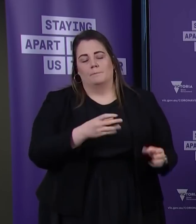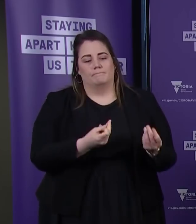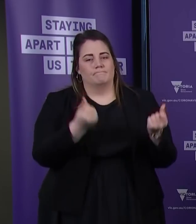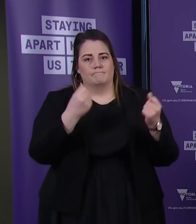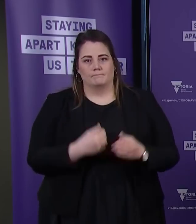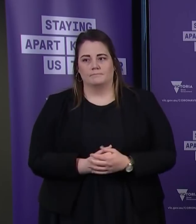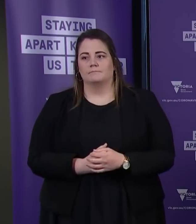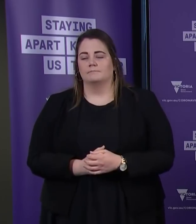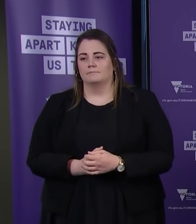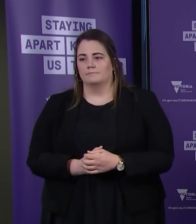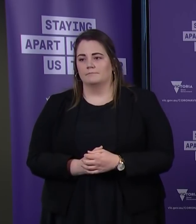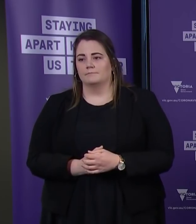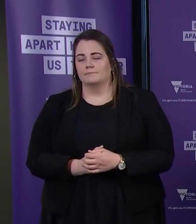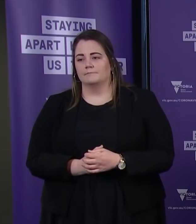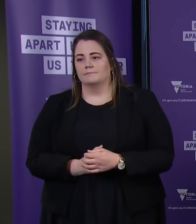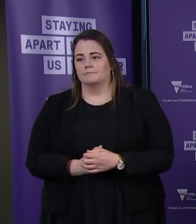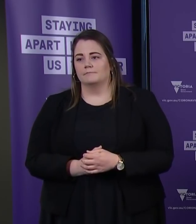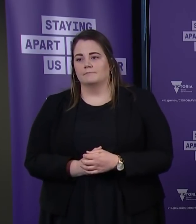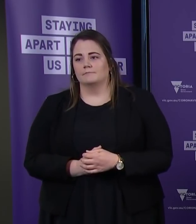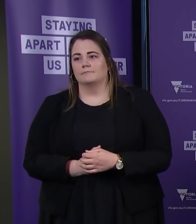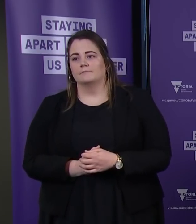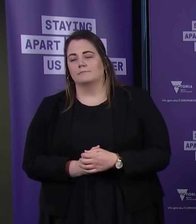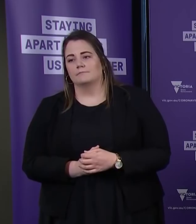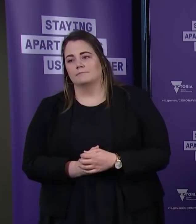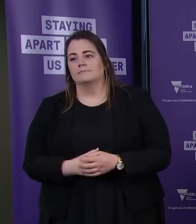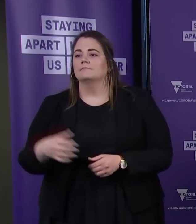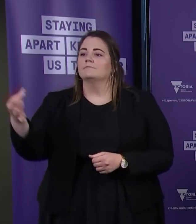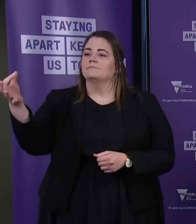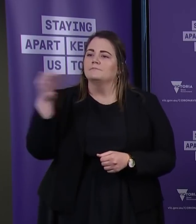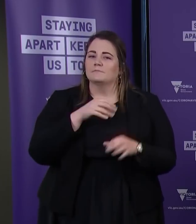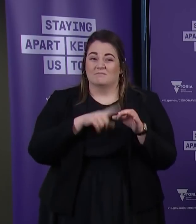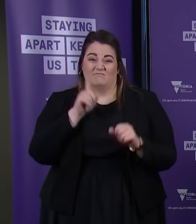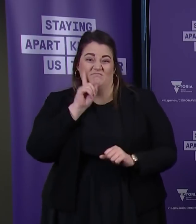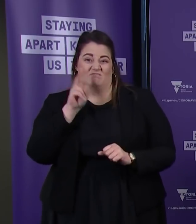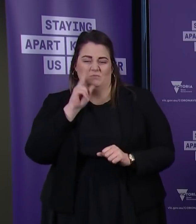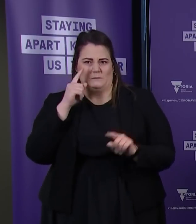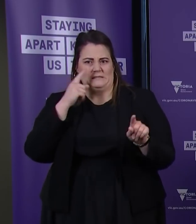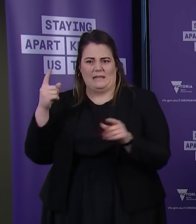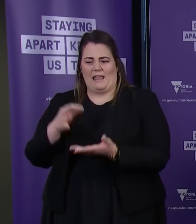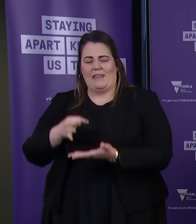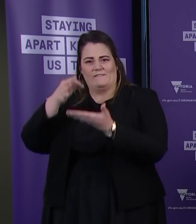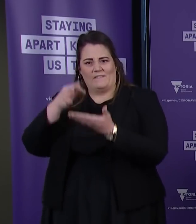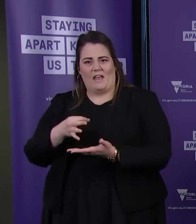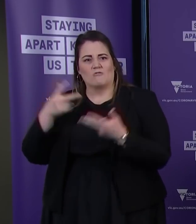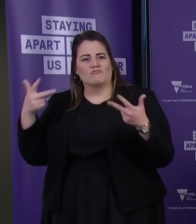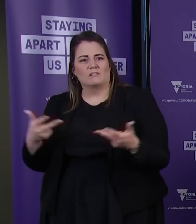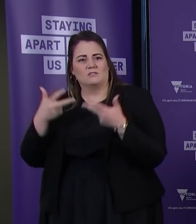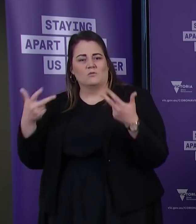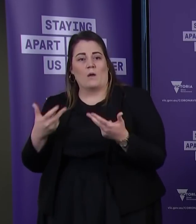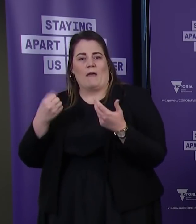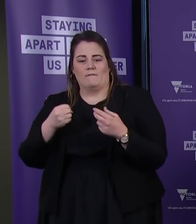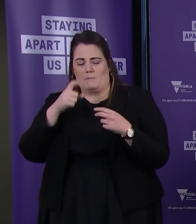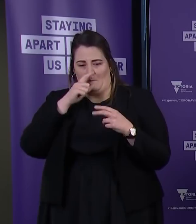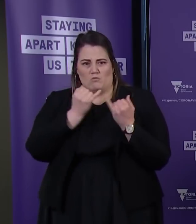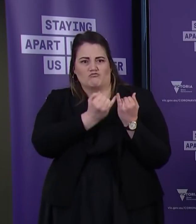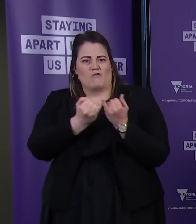and restaurants have been packing people on pavements and outdoor tables. Obviously, technically, they're meeting the density requirements. People